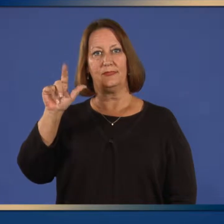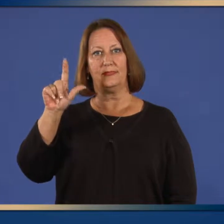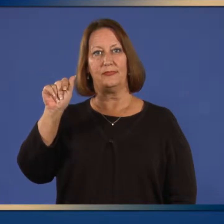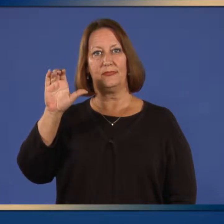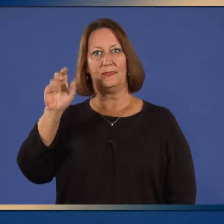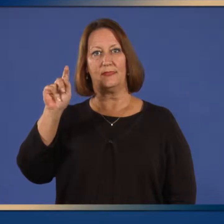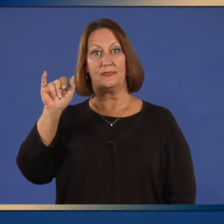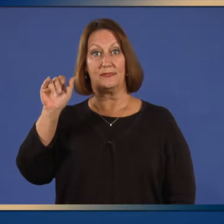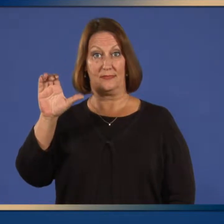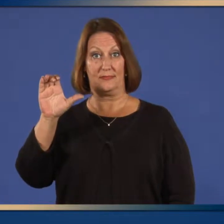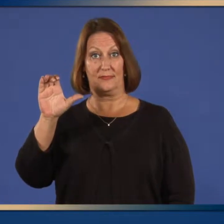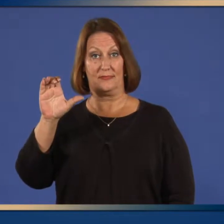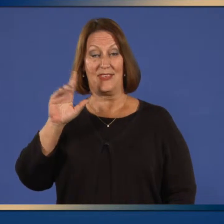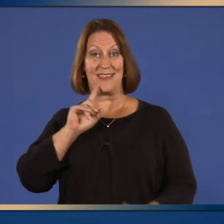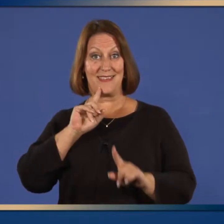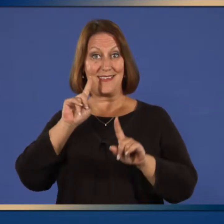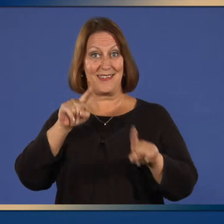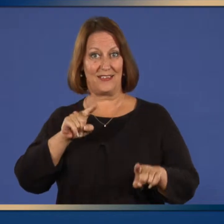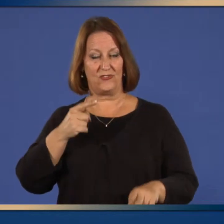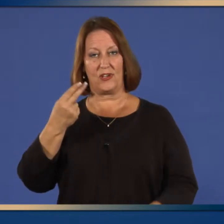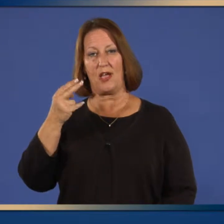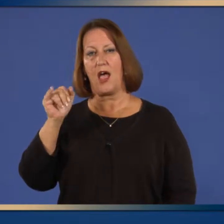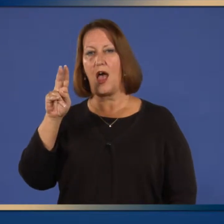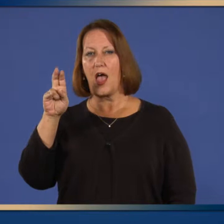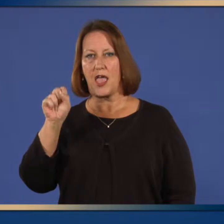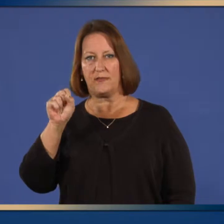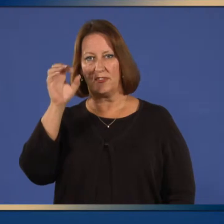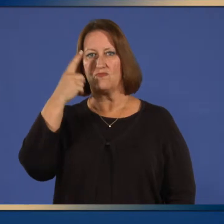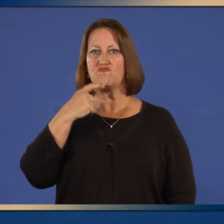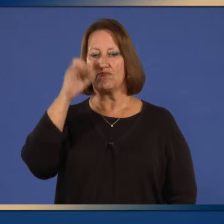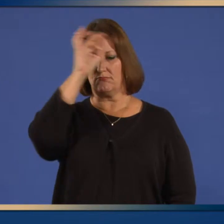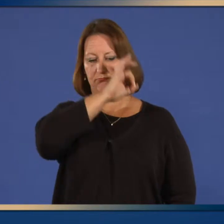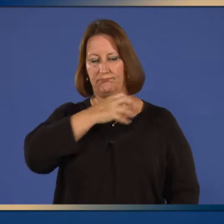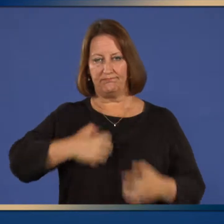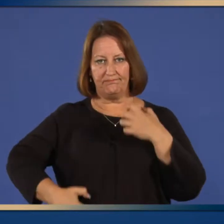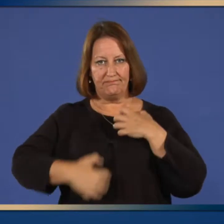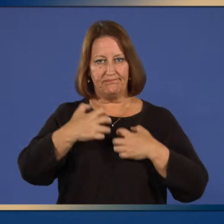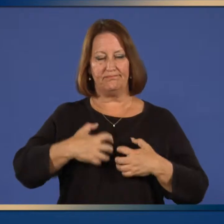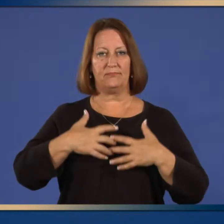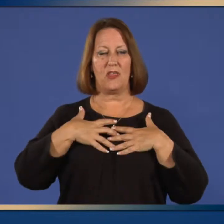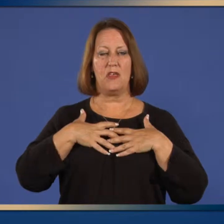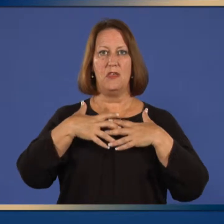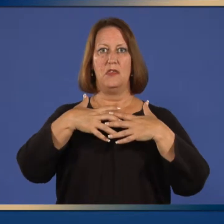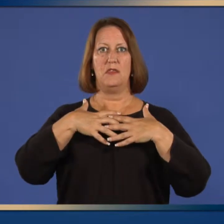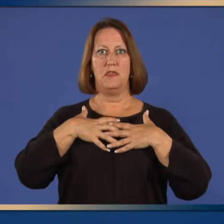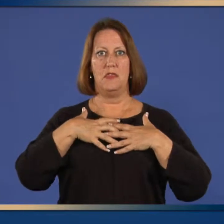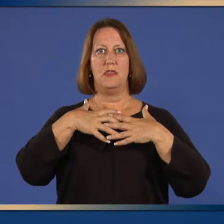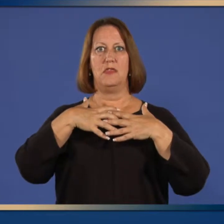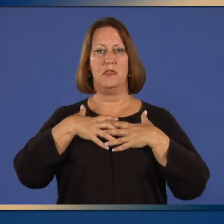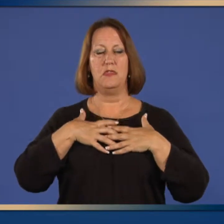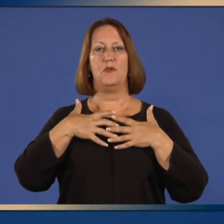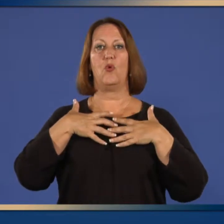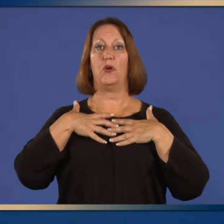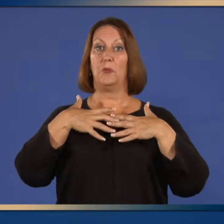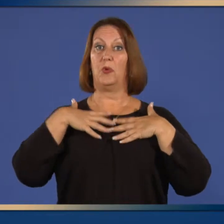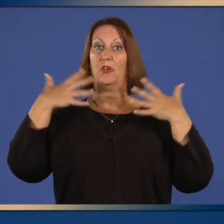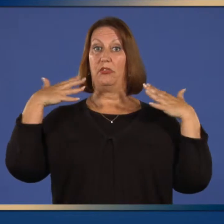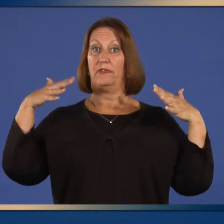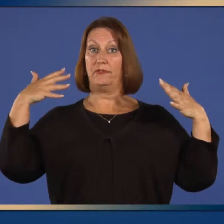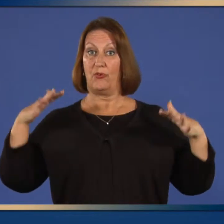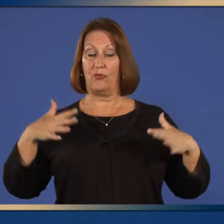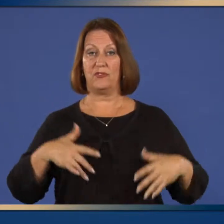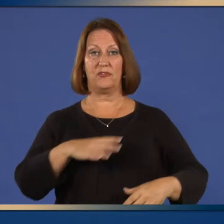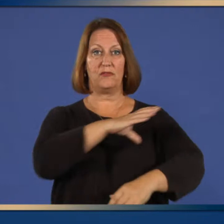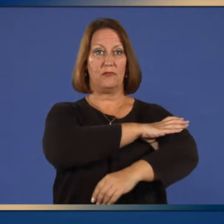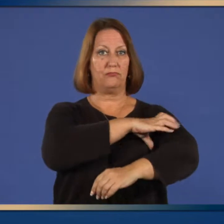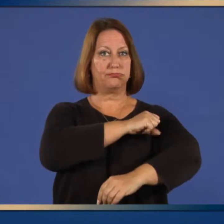wheezing or difficulty breathing, or circulatory collapse or shock, but not fainting, to a vaccine